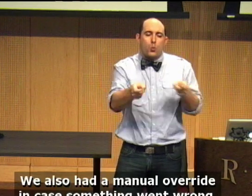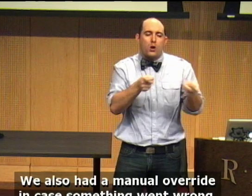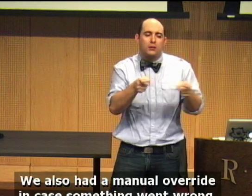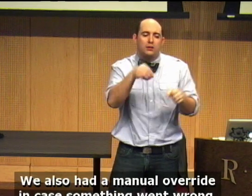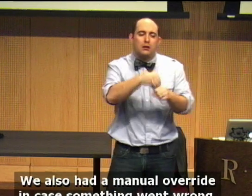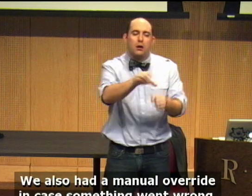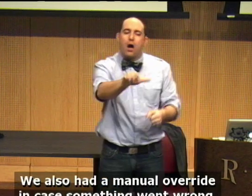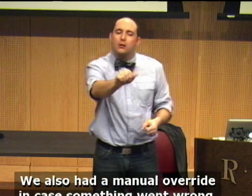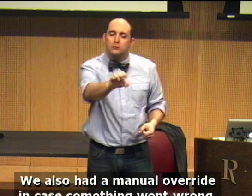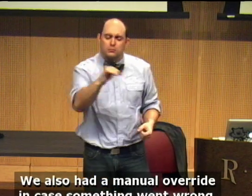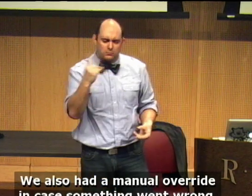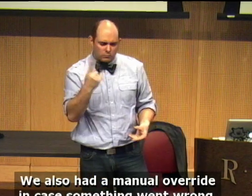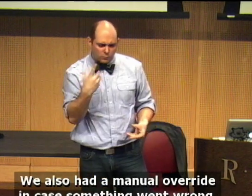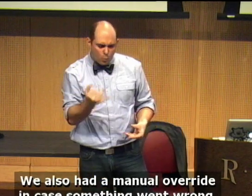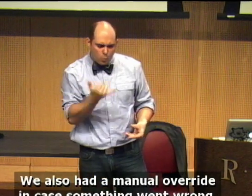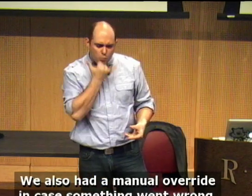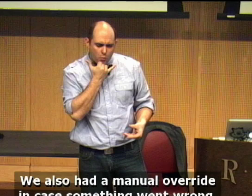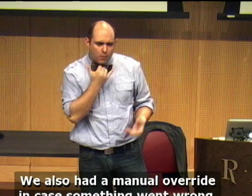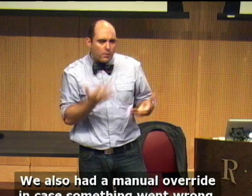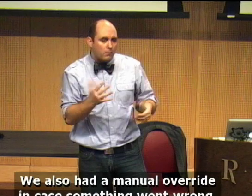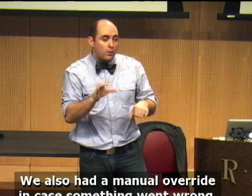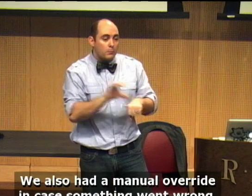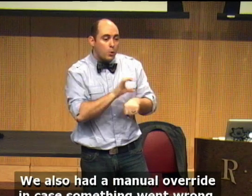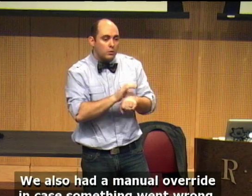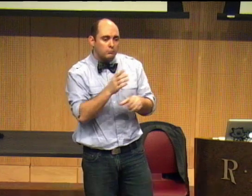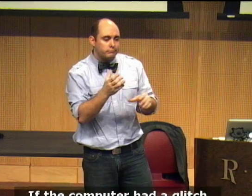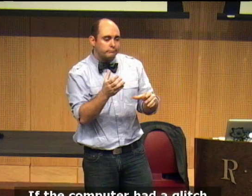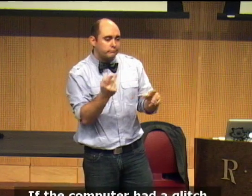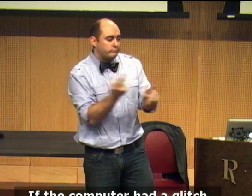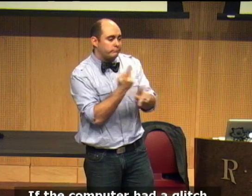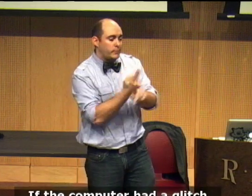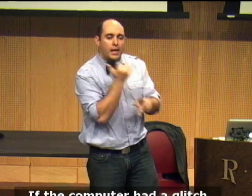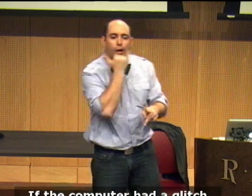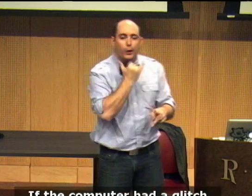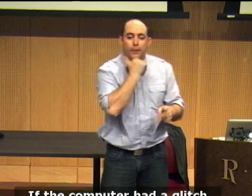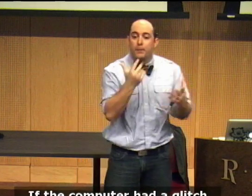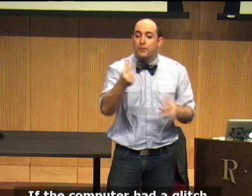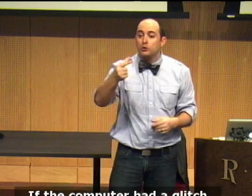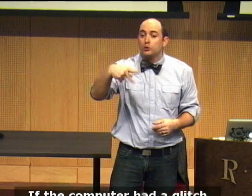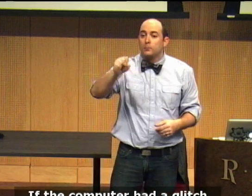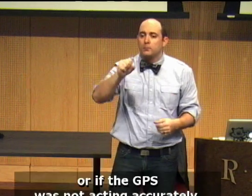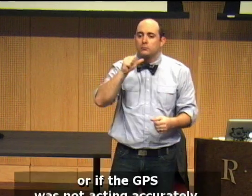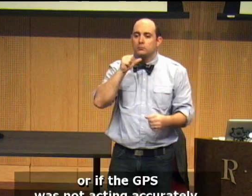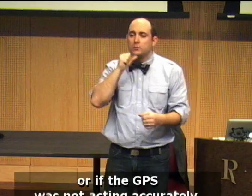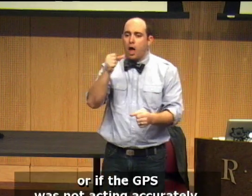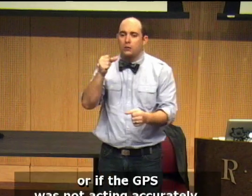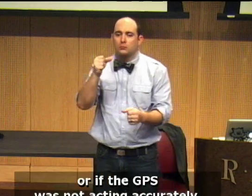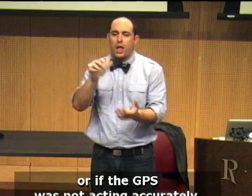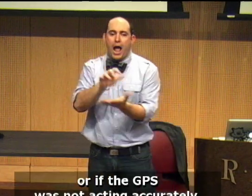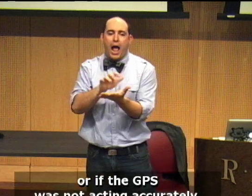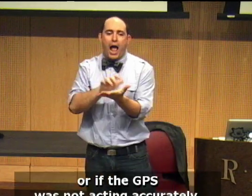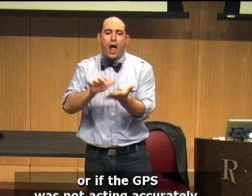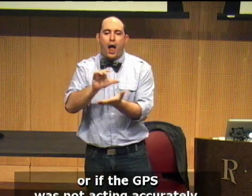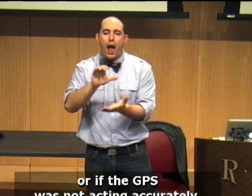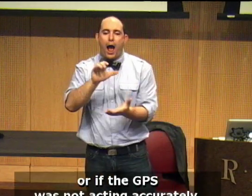a manual override in case something went wrong. If the computer had a glitch or if the GPS was